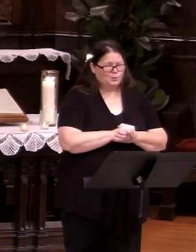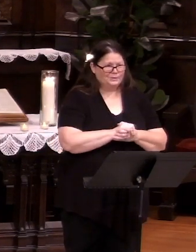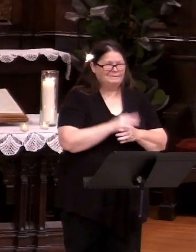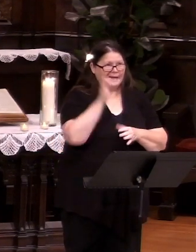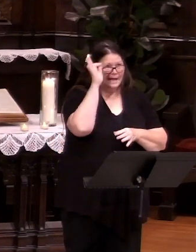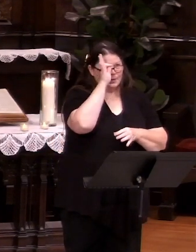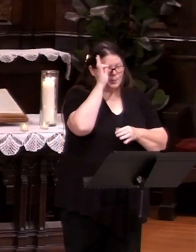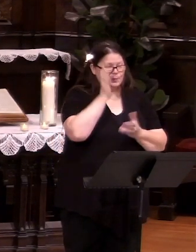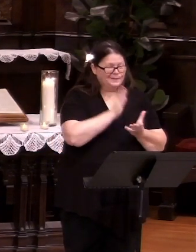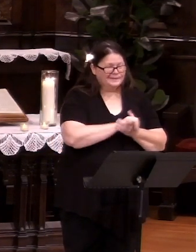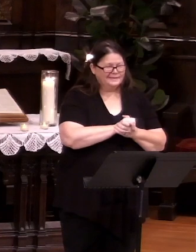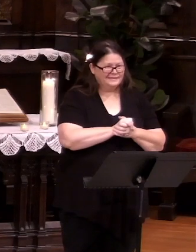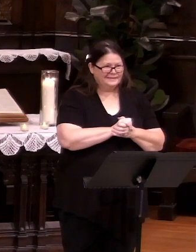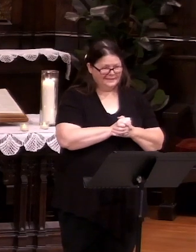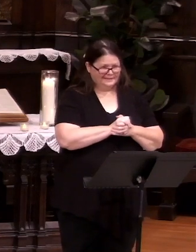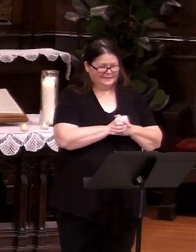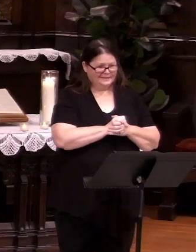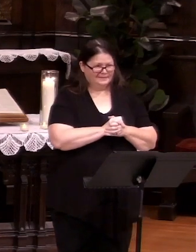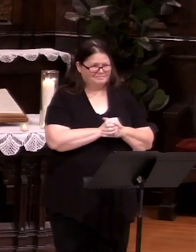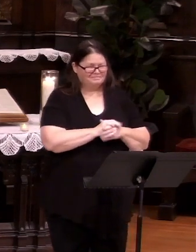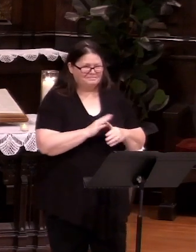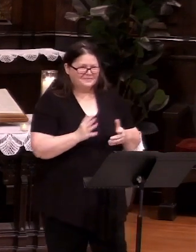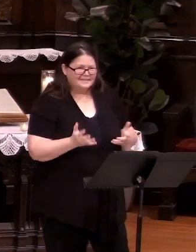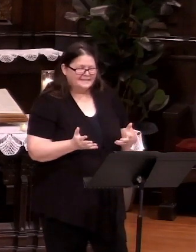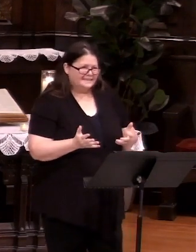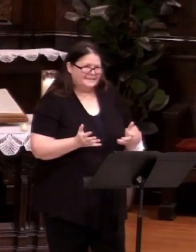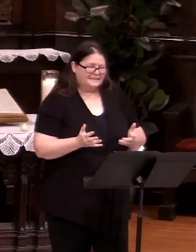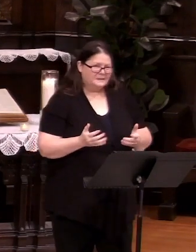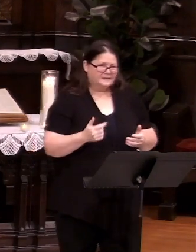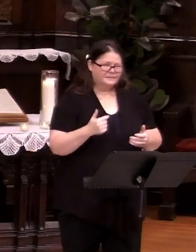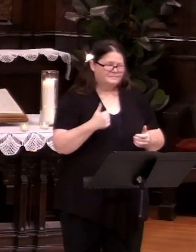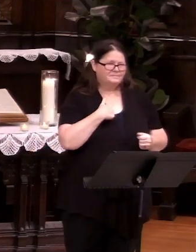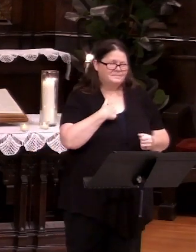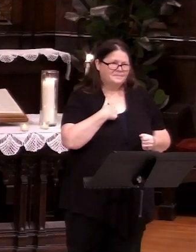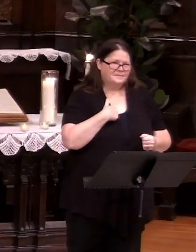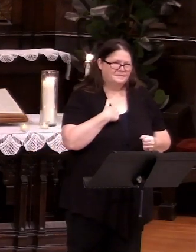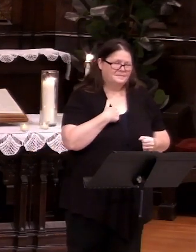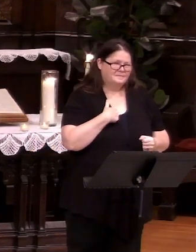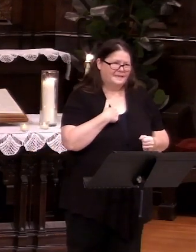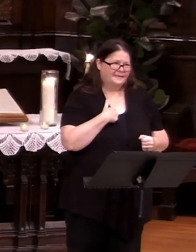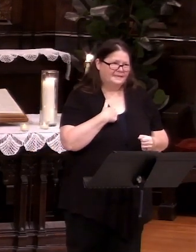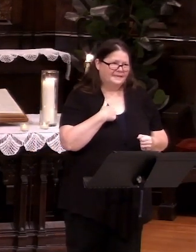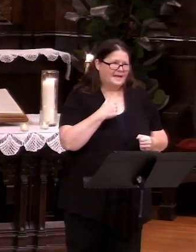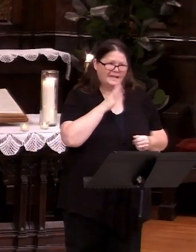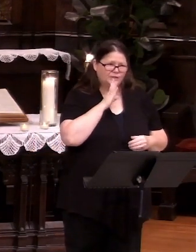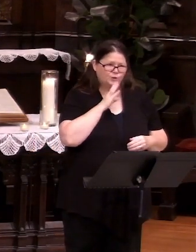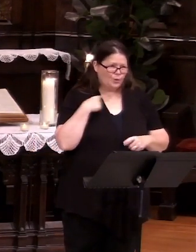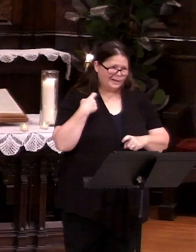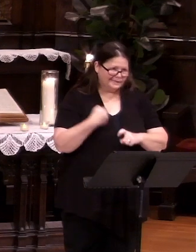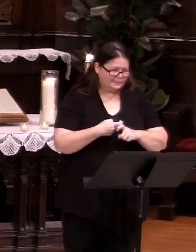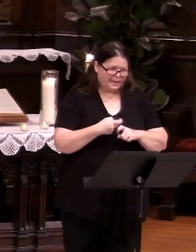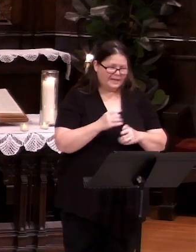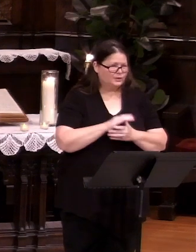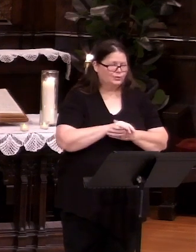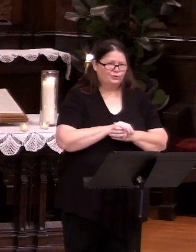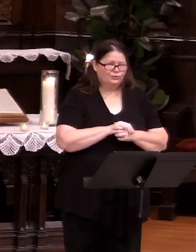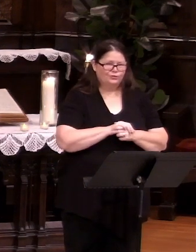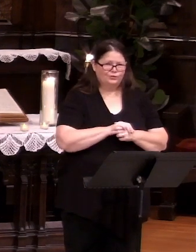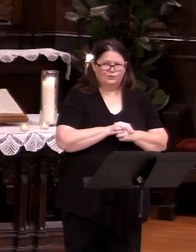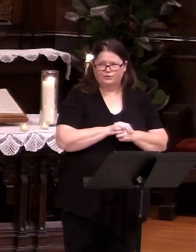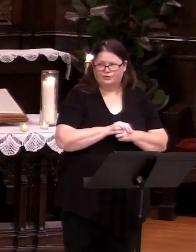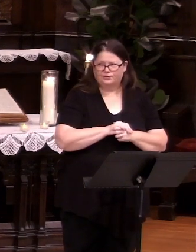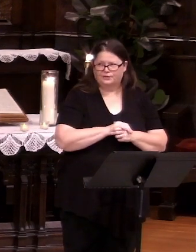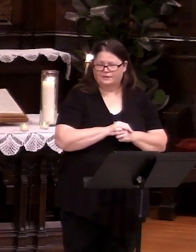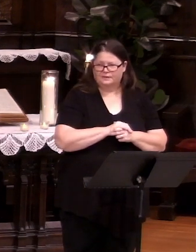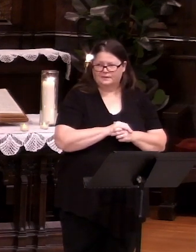decent measure of arrogance. I mean, I didn't really speak Spanish at the time, so